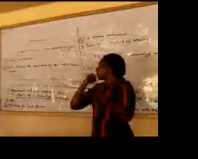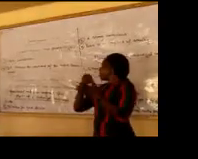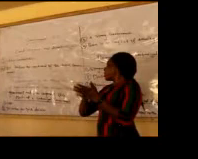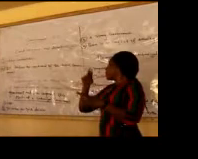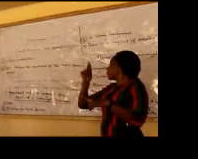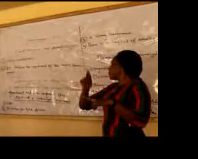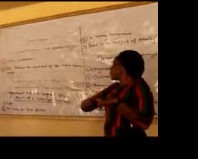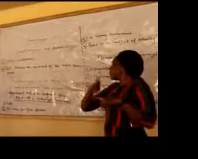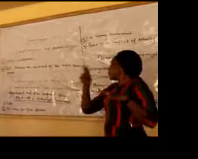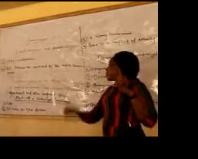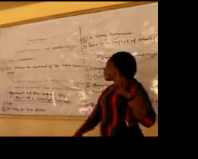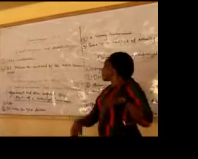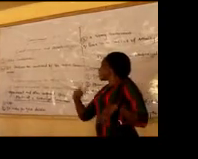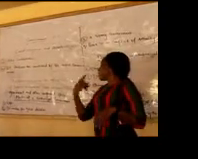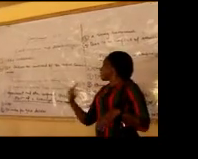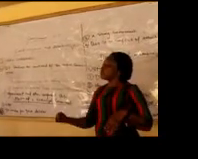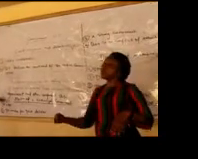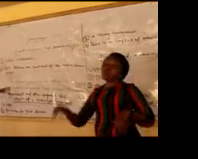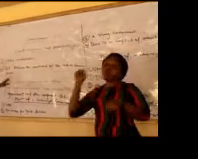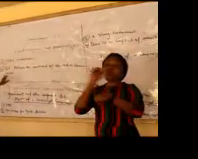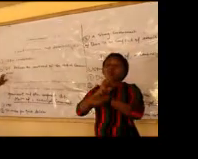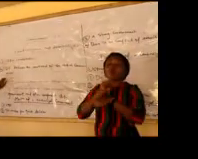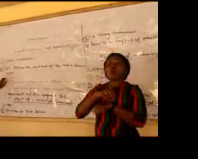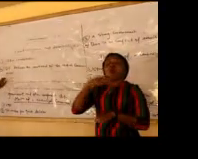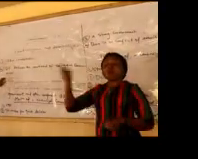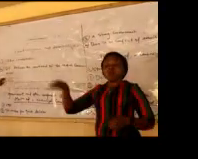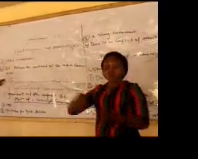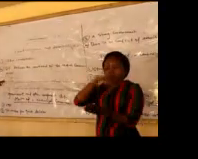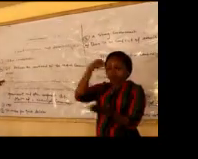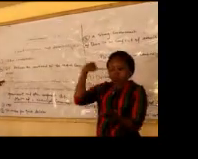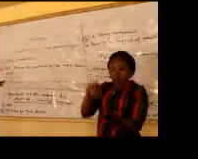of the central government.